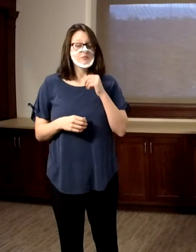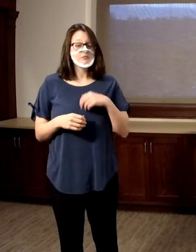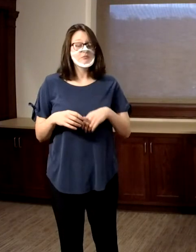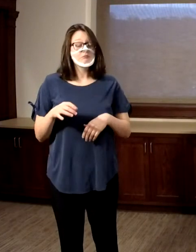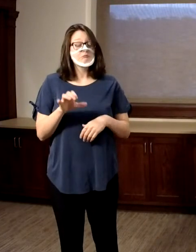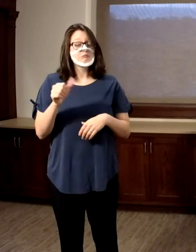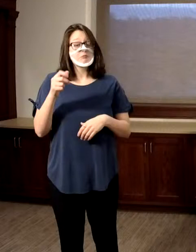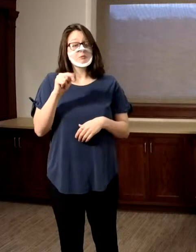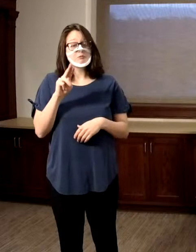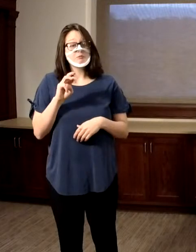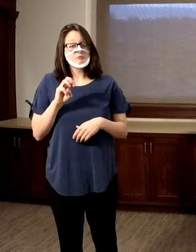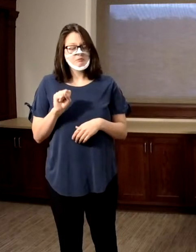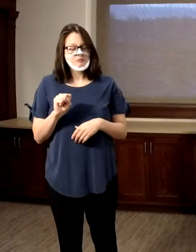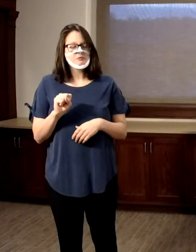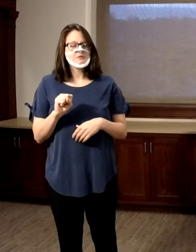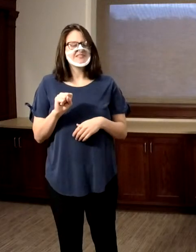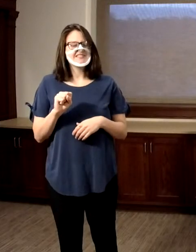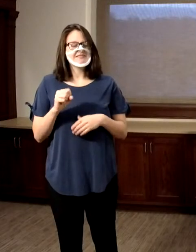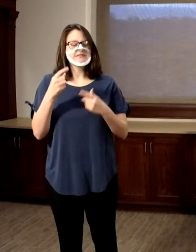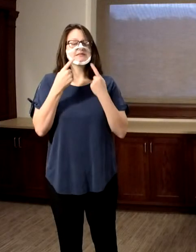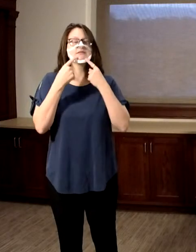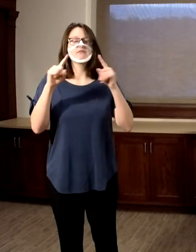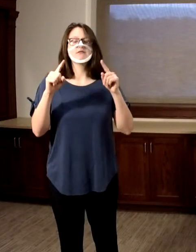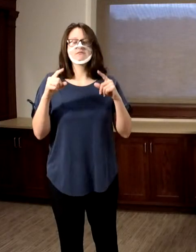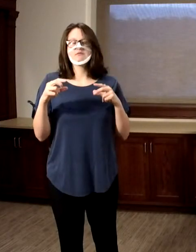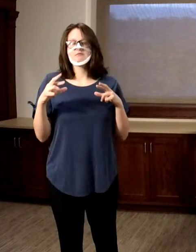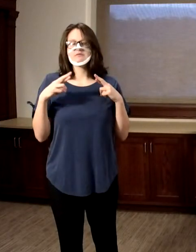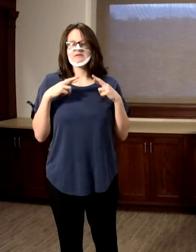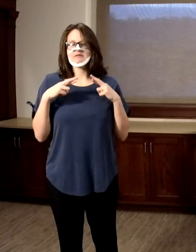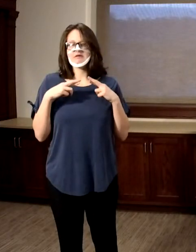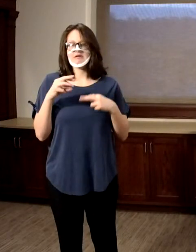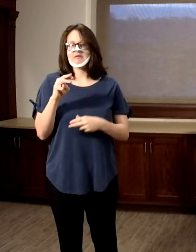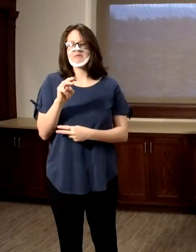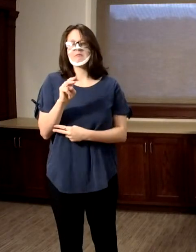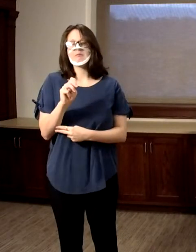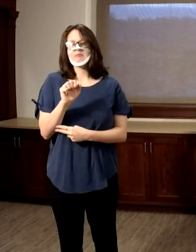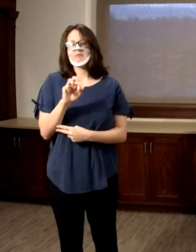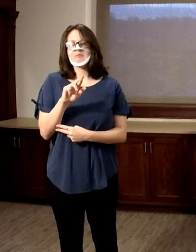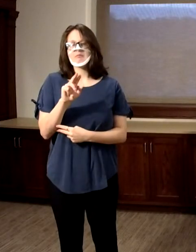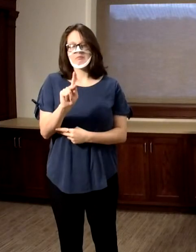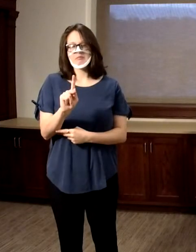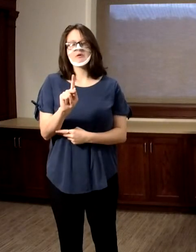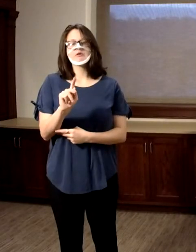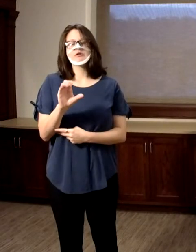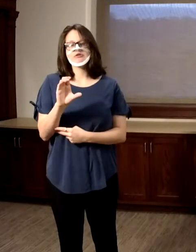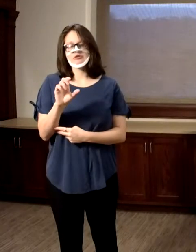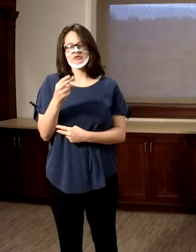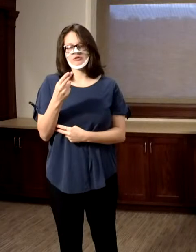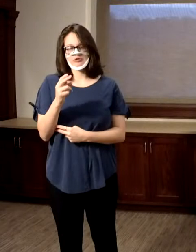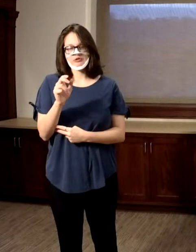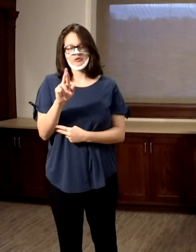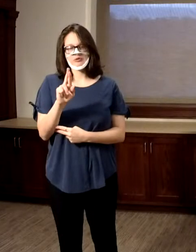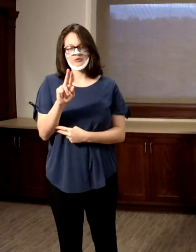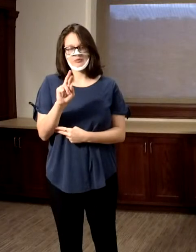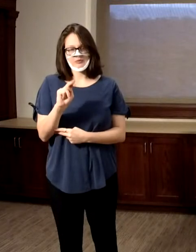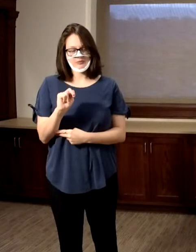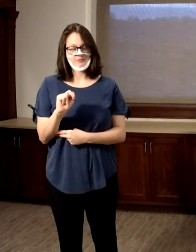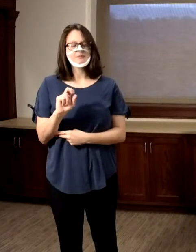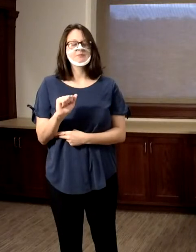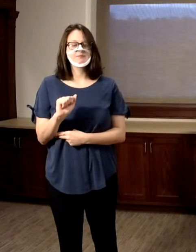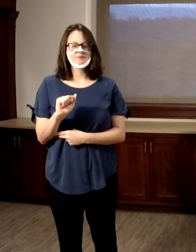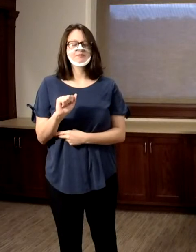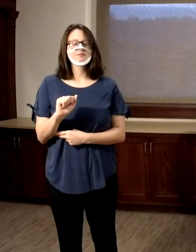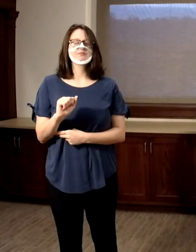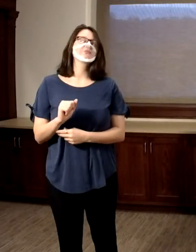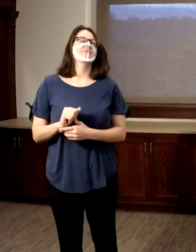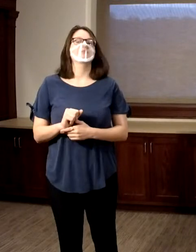today is the announcement of the retirement of Mark Cherna, our Director of Human Services. And, I could